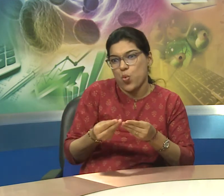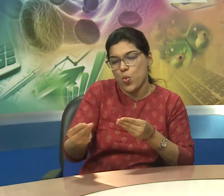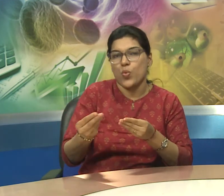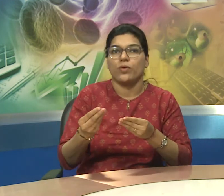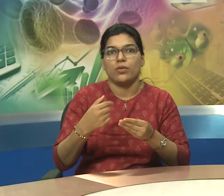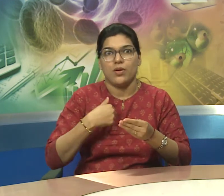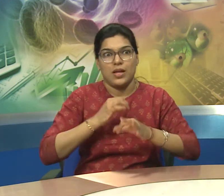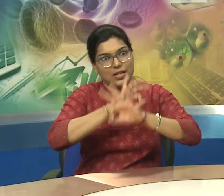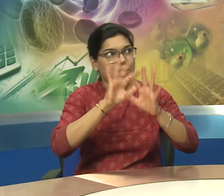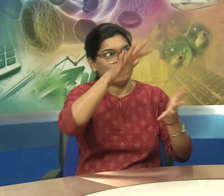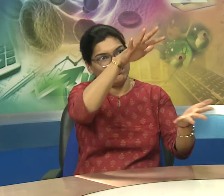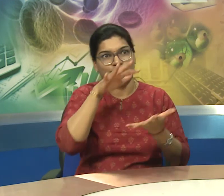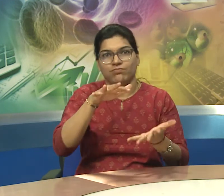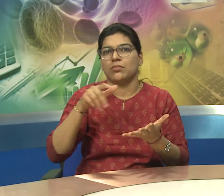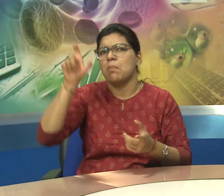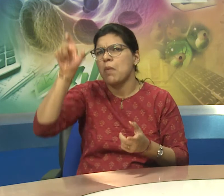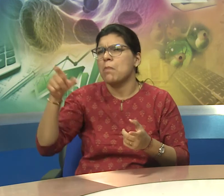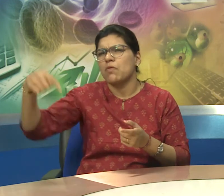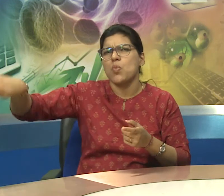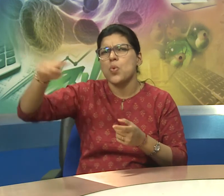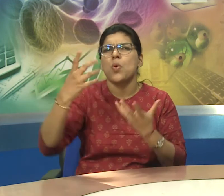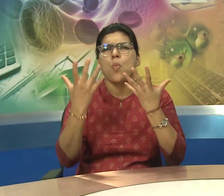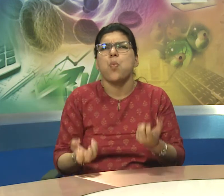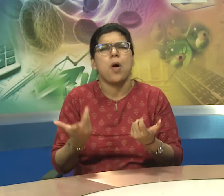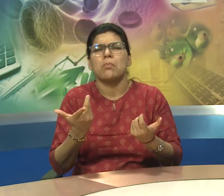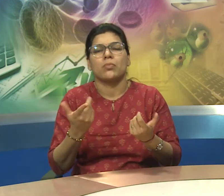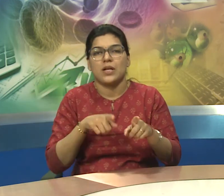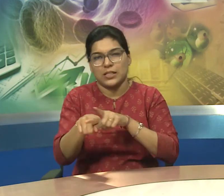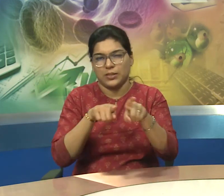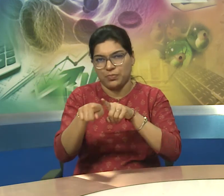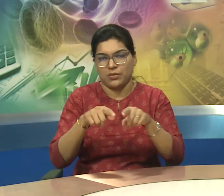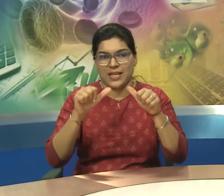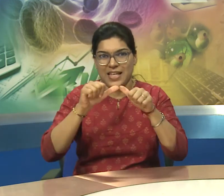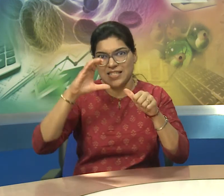keep them in the warehouse